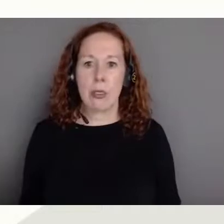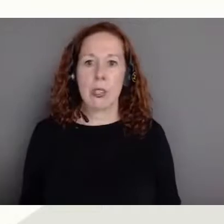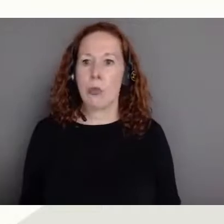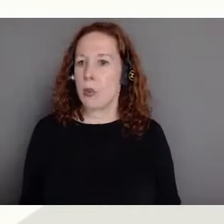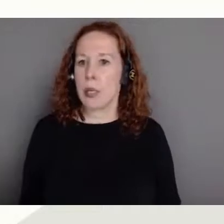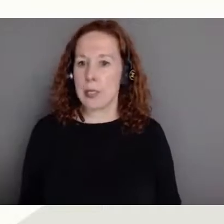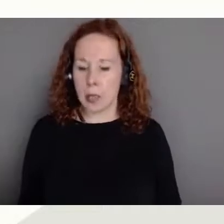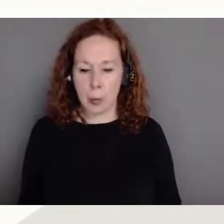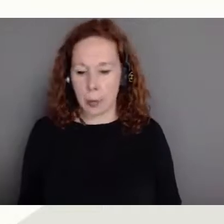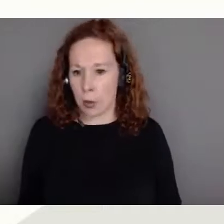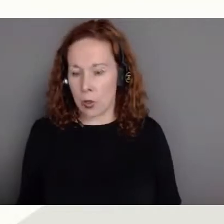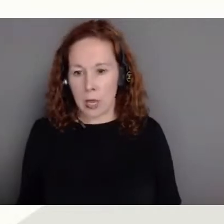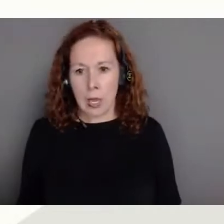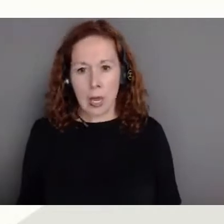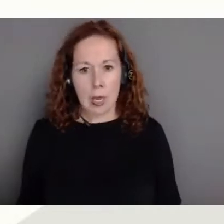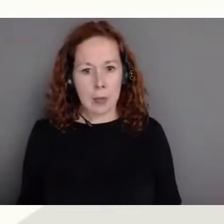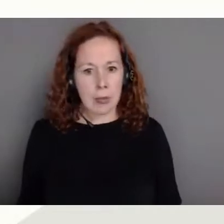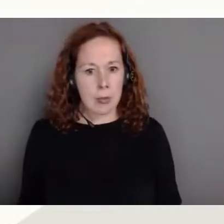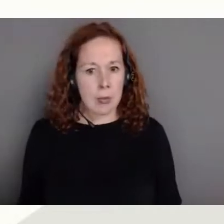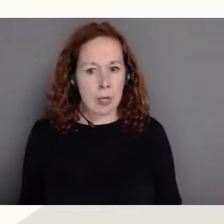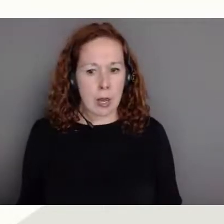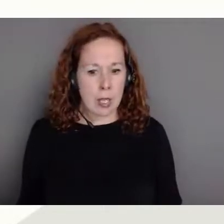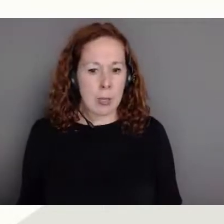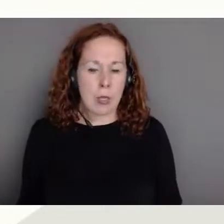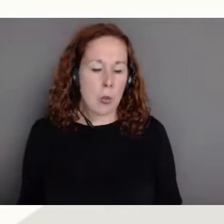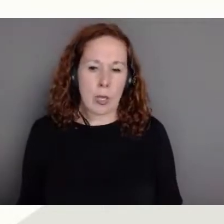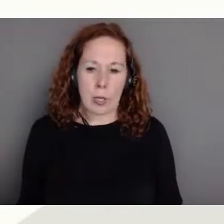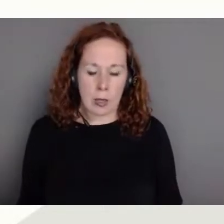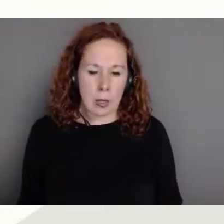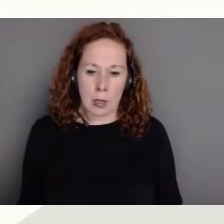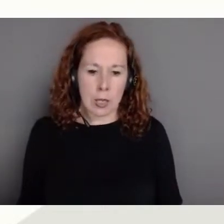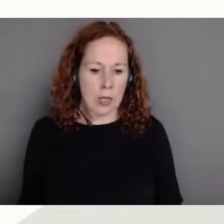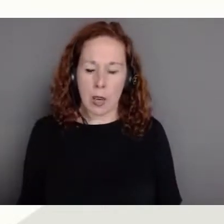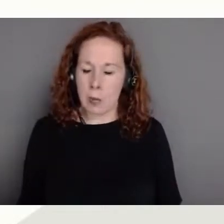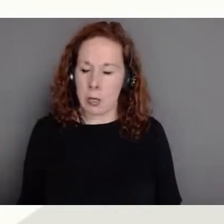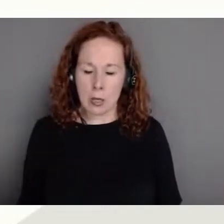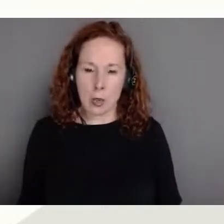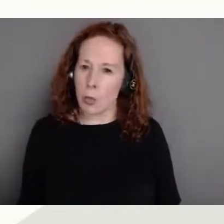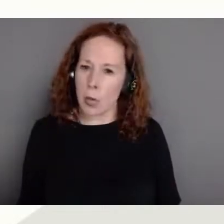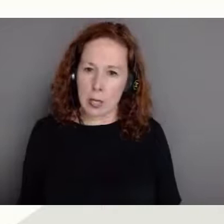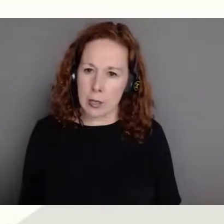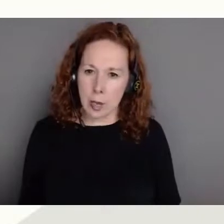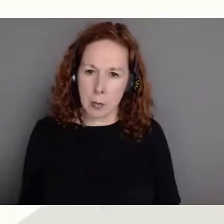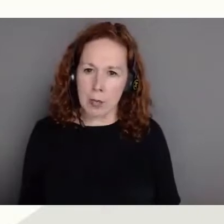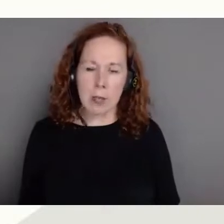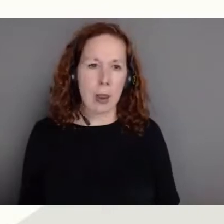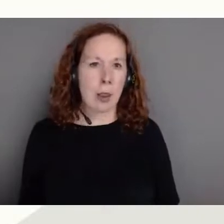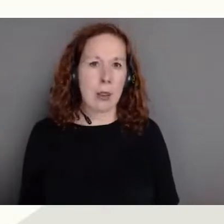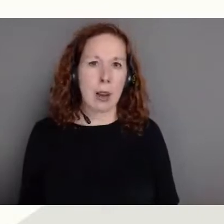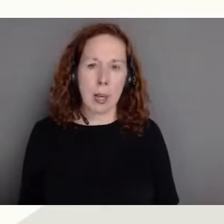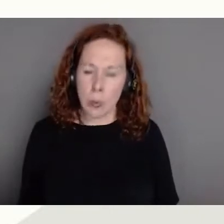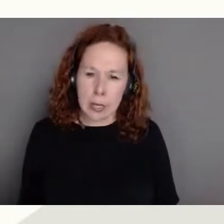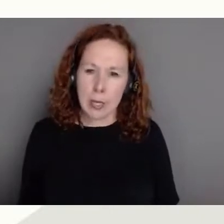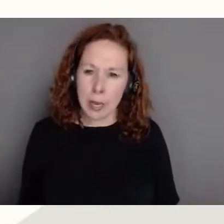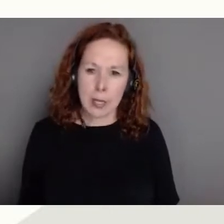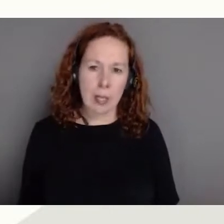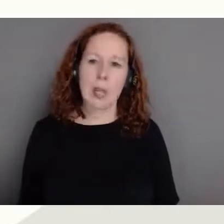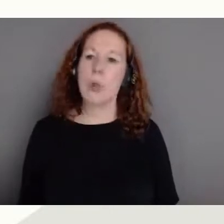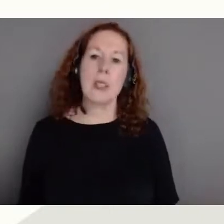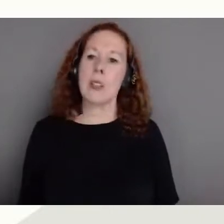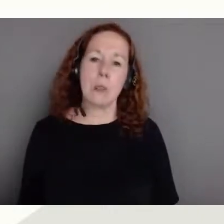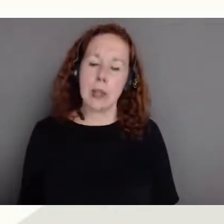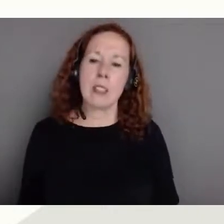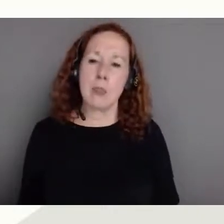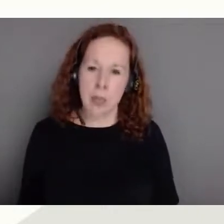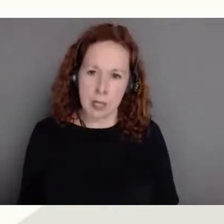work. So, Mm. for example, Mhm. um, I had been doing an assignment, an ongoing assignment, and I realized that